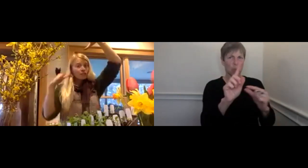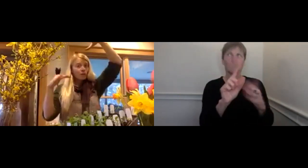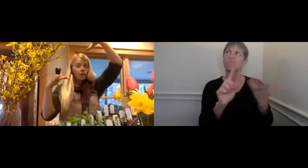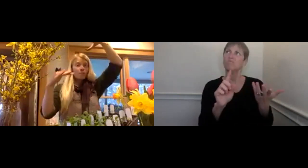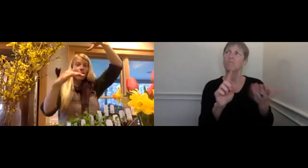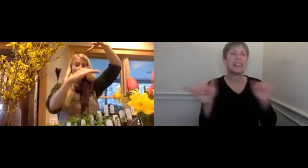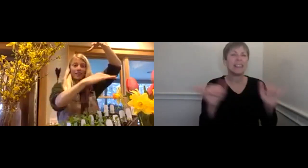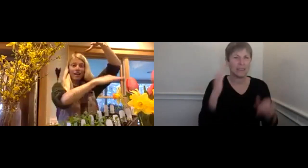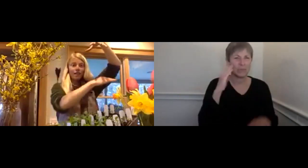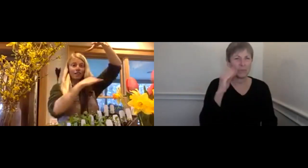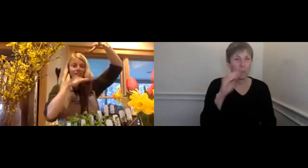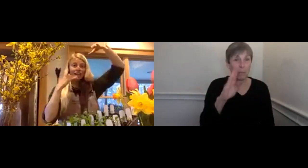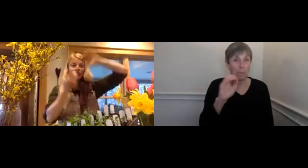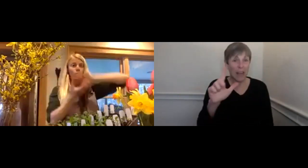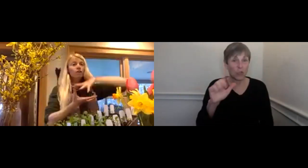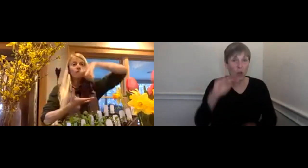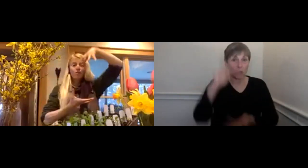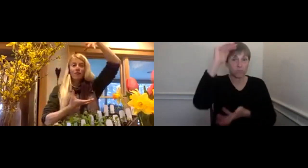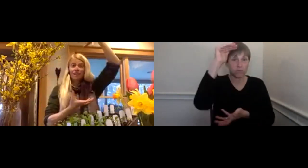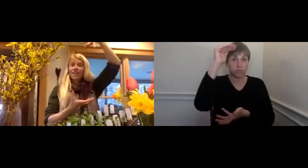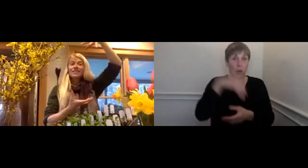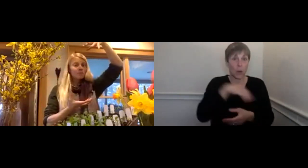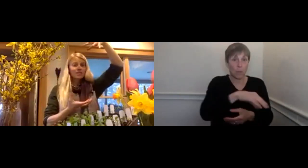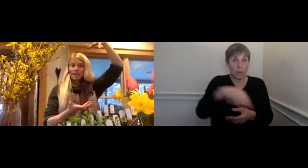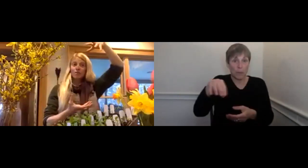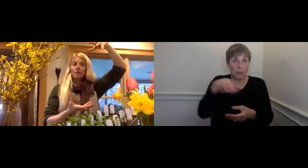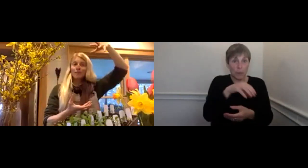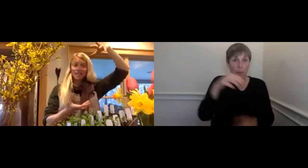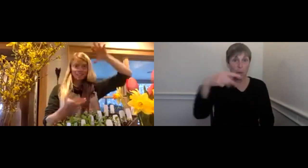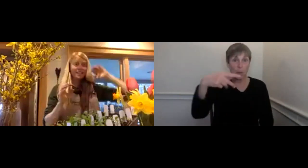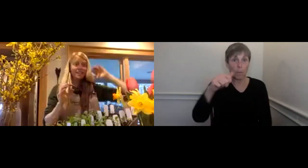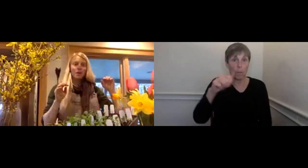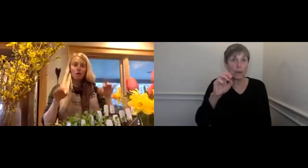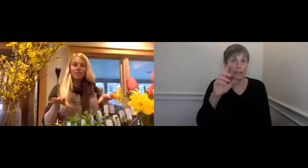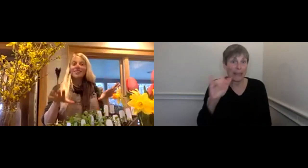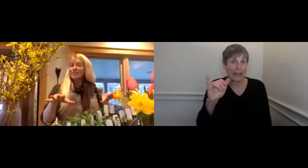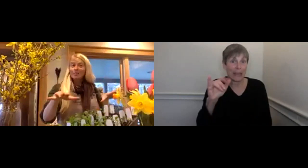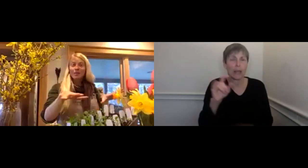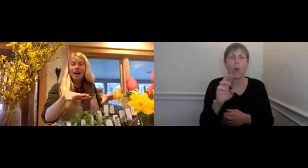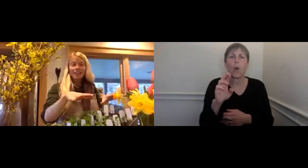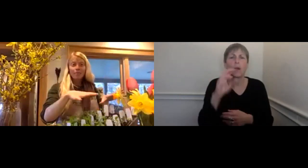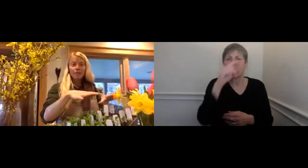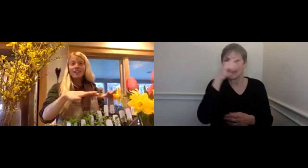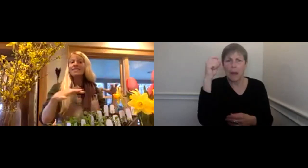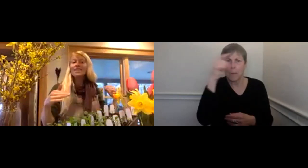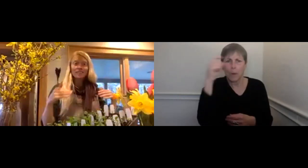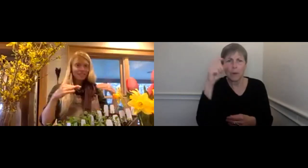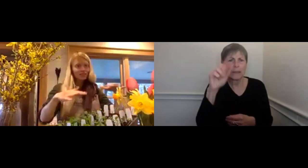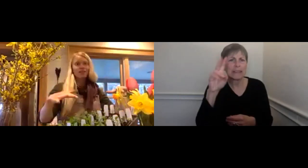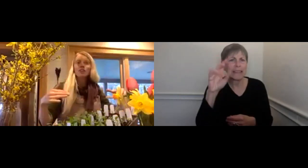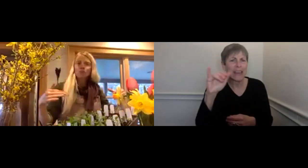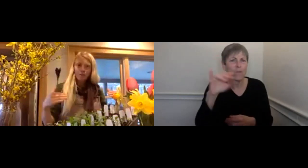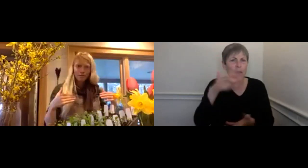with shorter parsley along the sides, or a great big summer savory plant with cut and come again dill